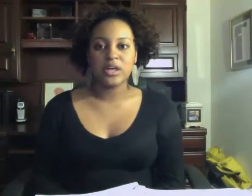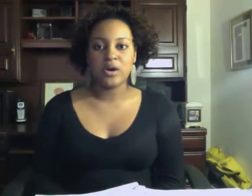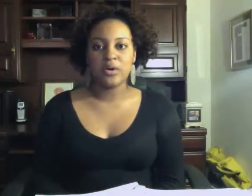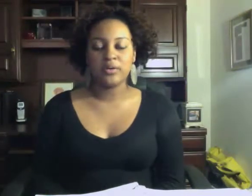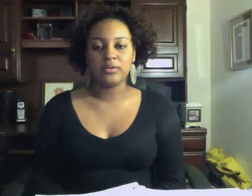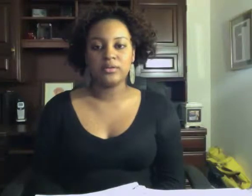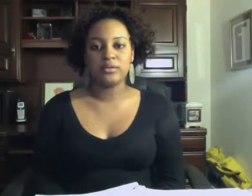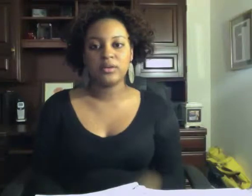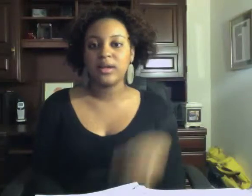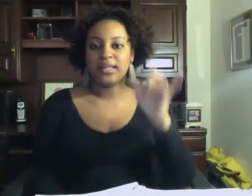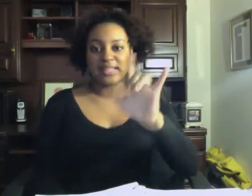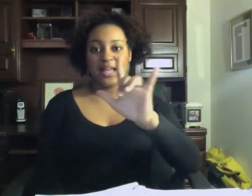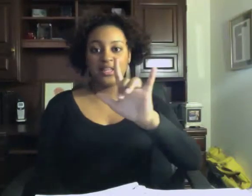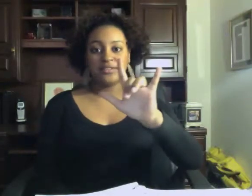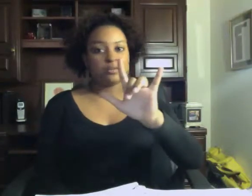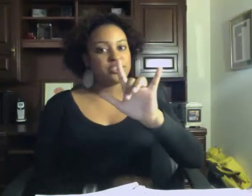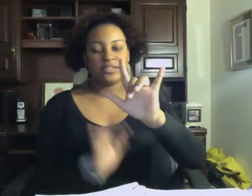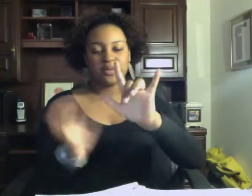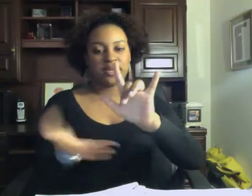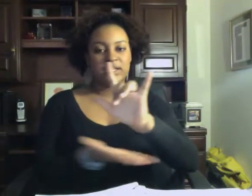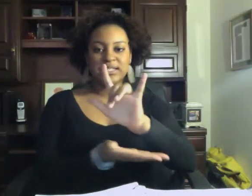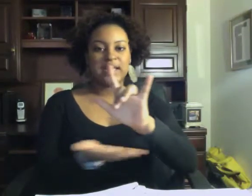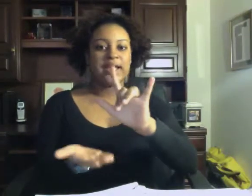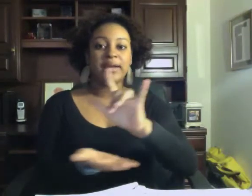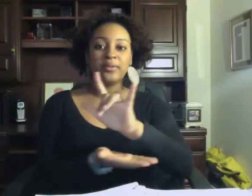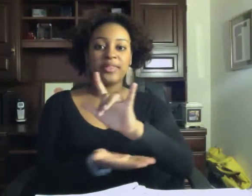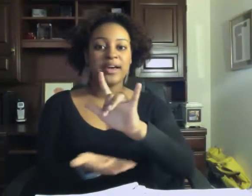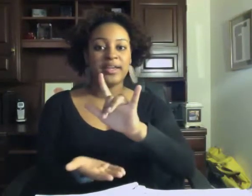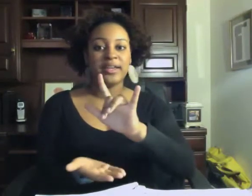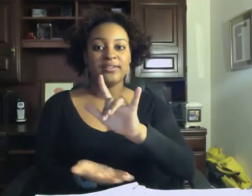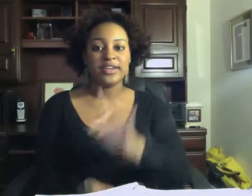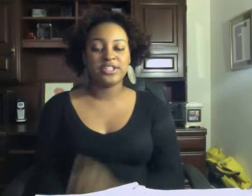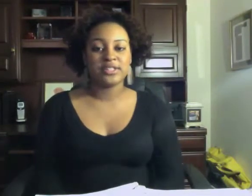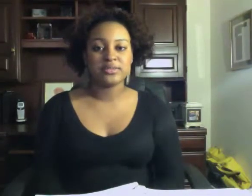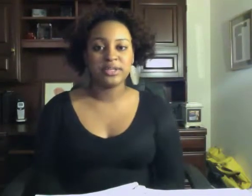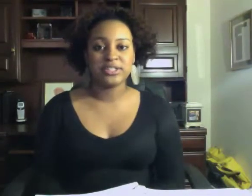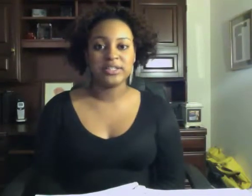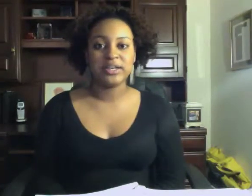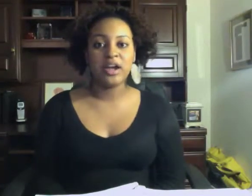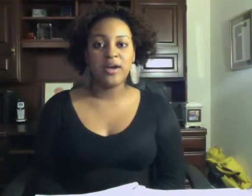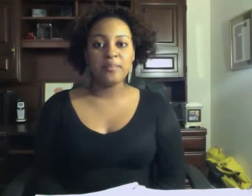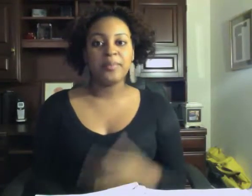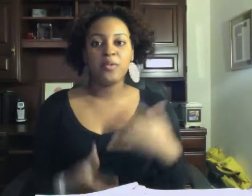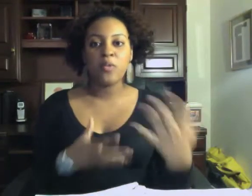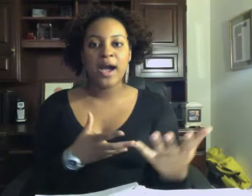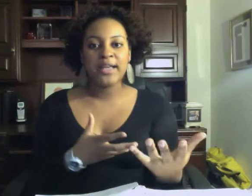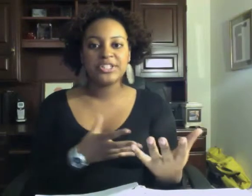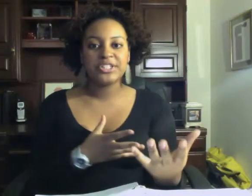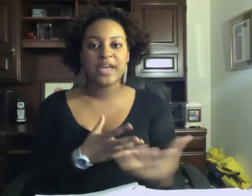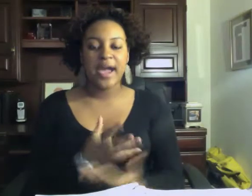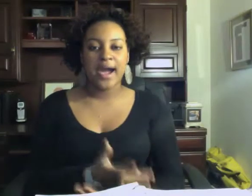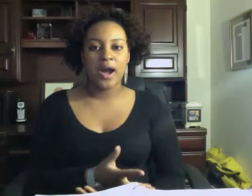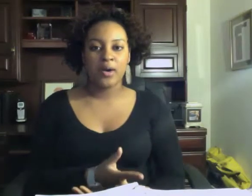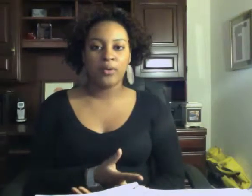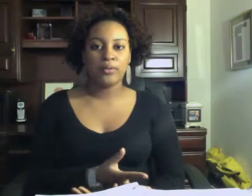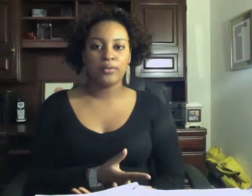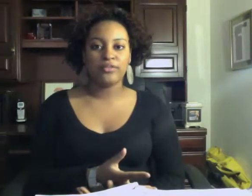So it's I love you, just a regular sign without any facial expression. But watch how